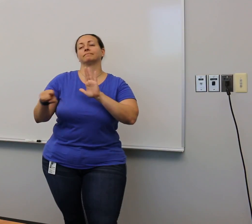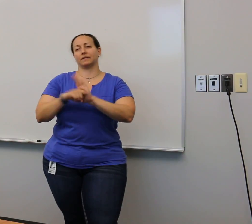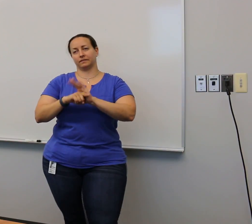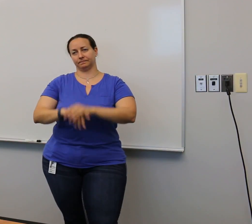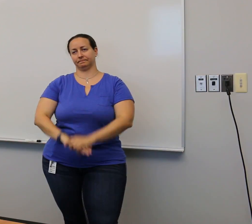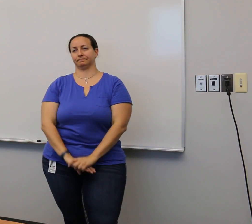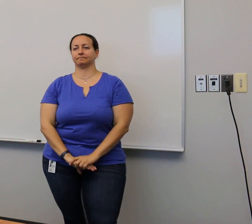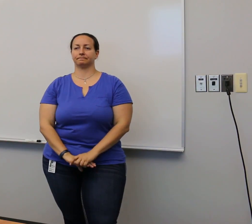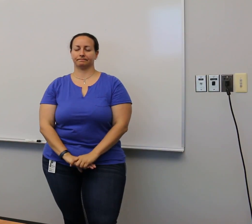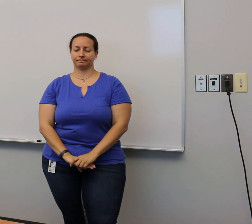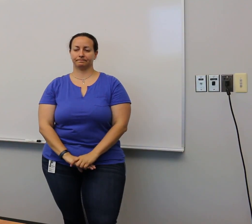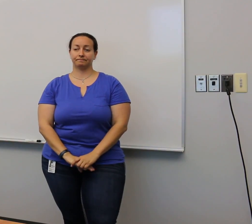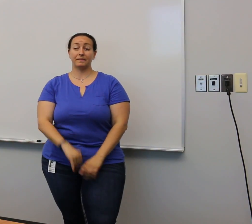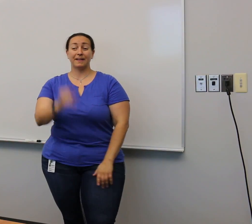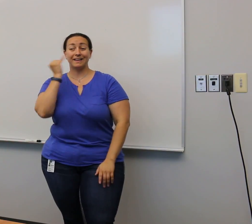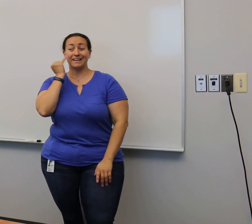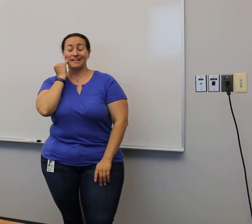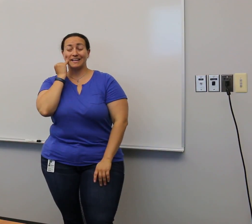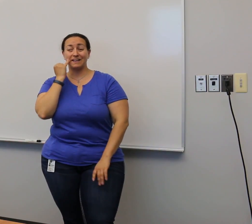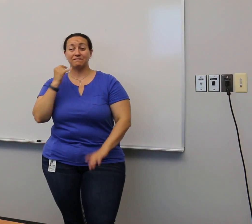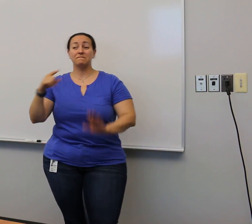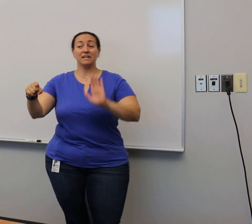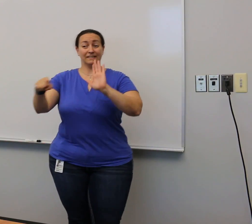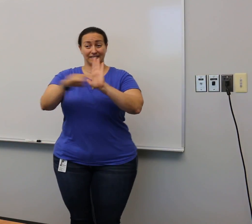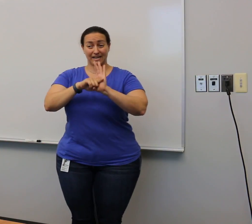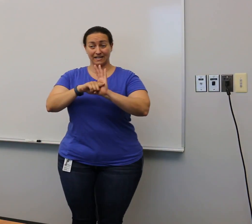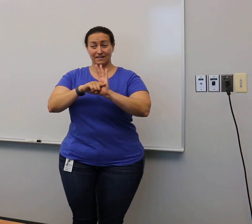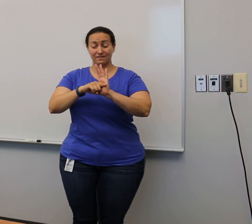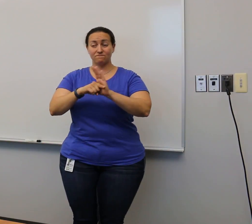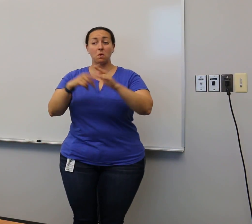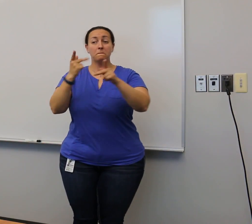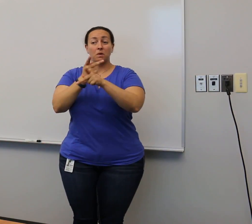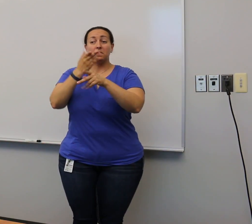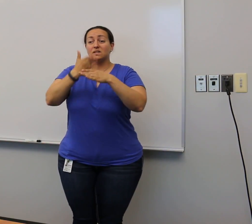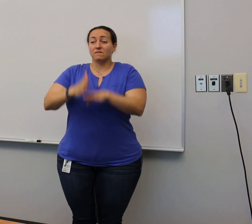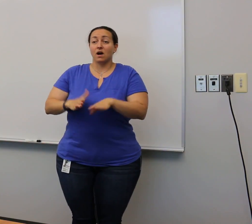and multiply them or divide them, my overall answer is positive.